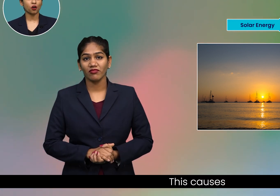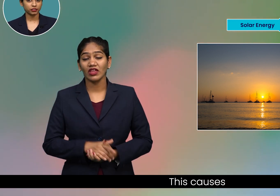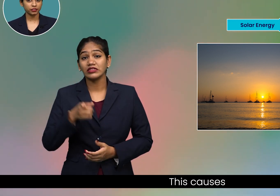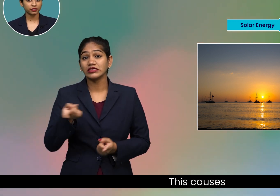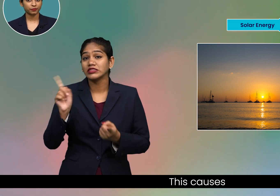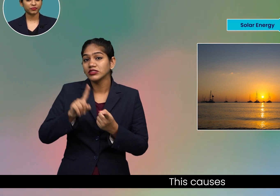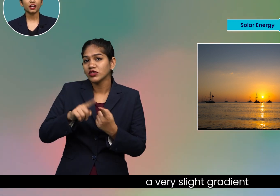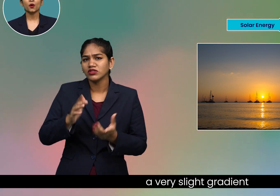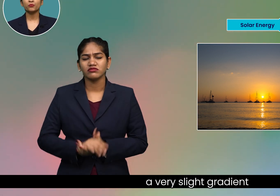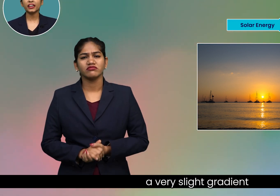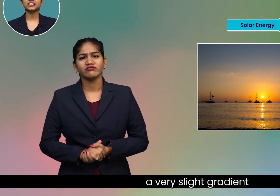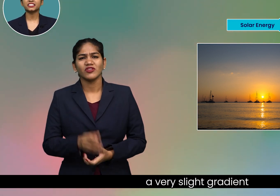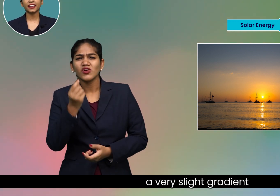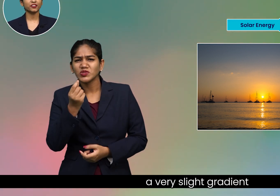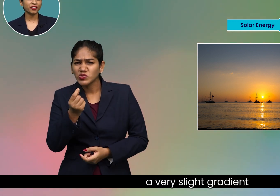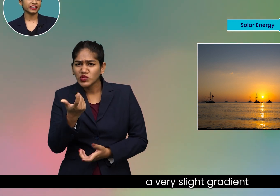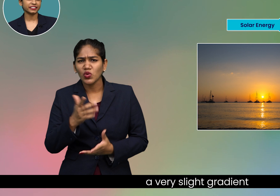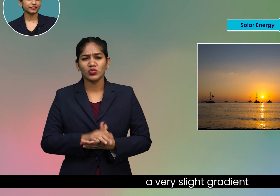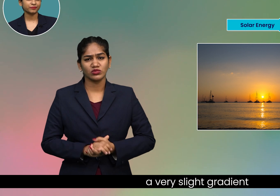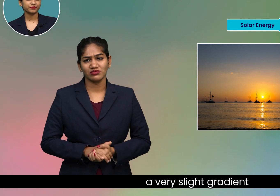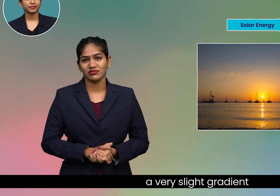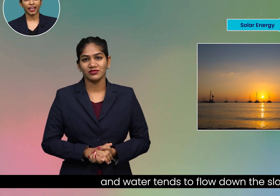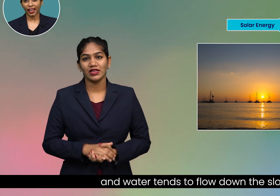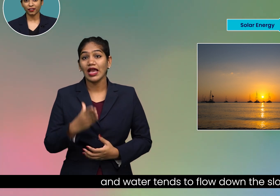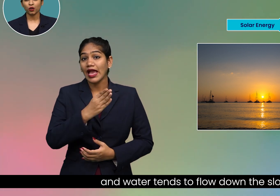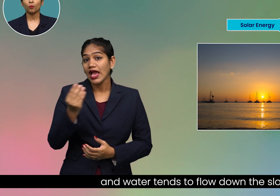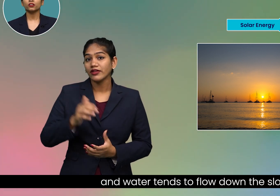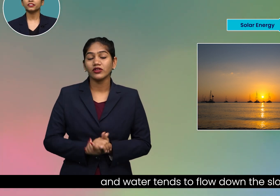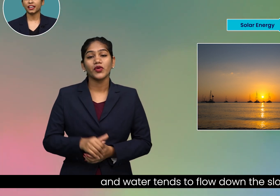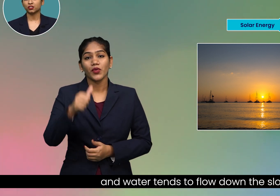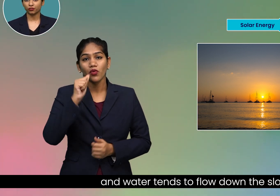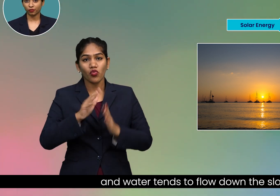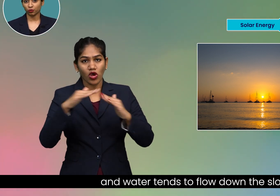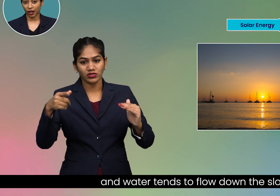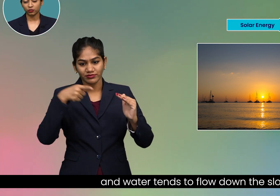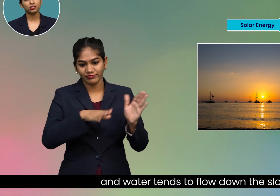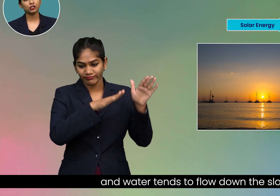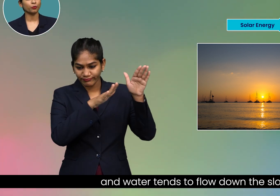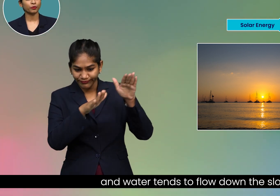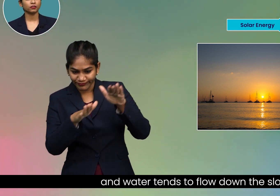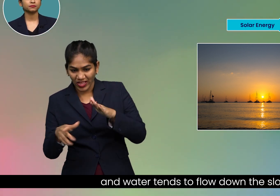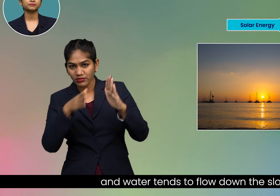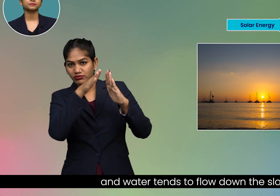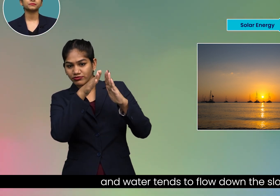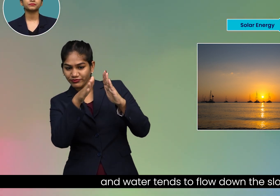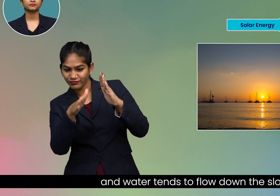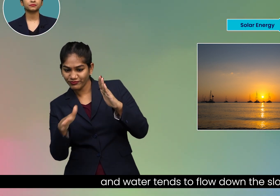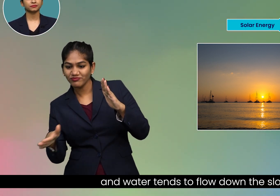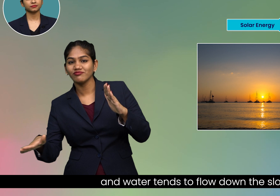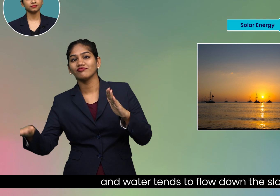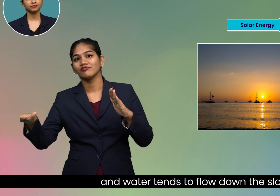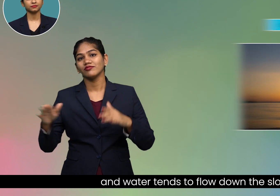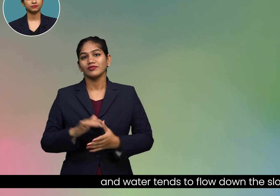This causes a very slight gradient and water tends to flow down the slope.